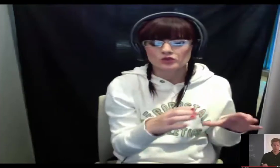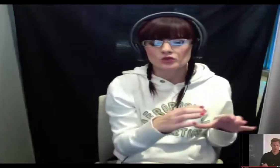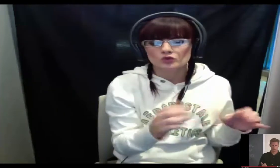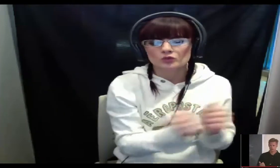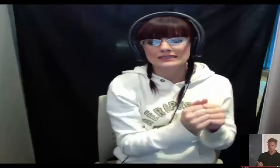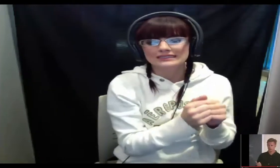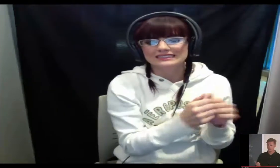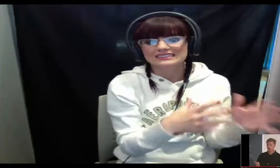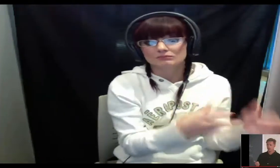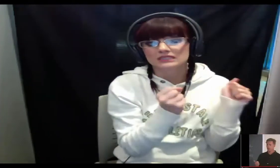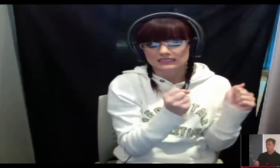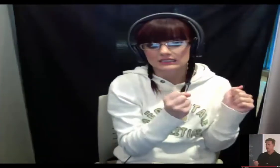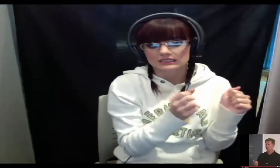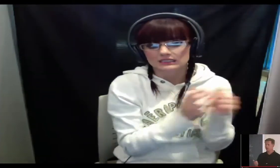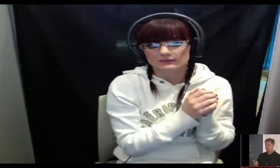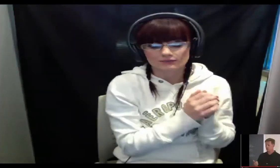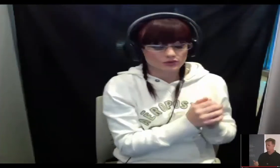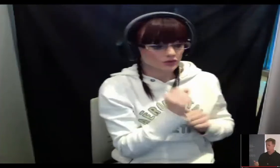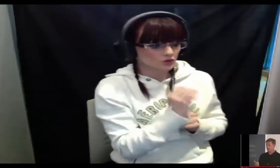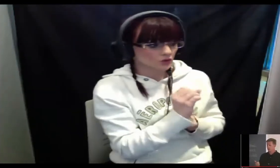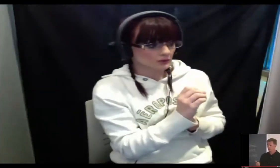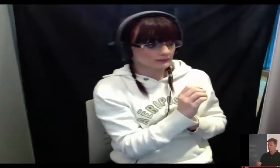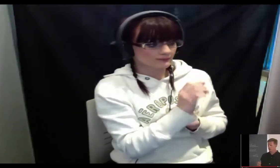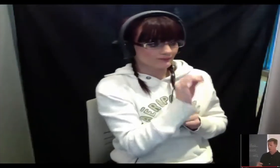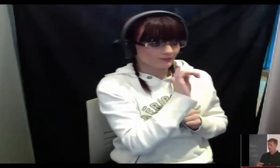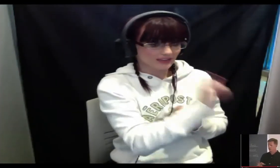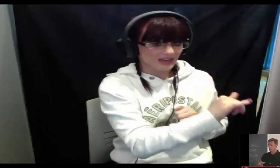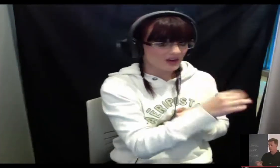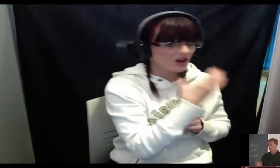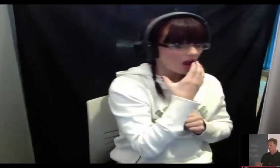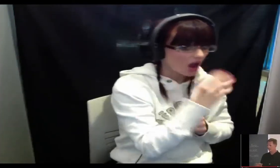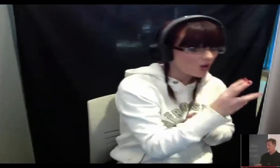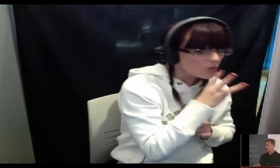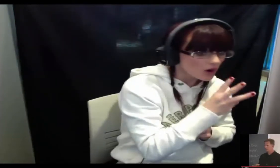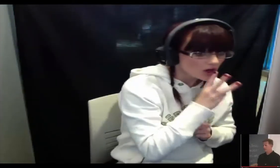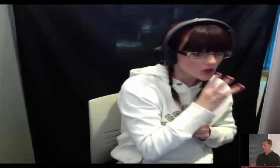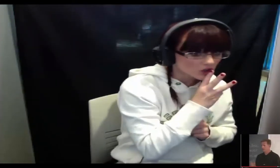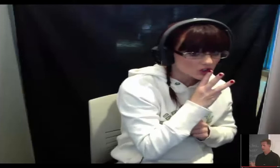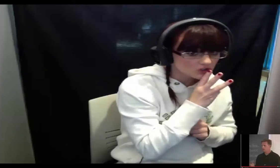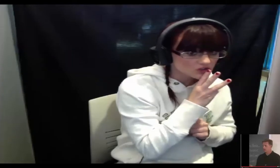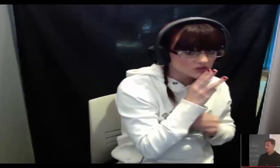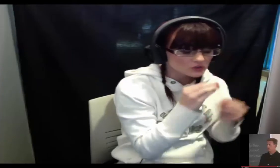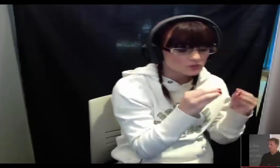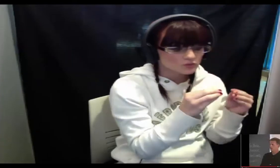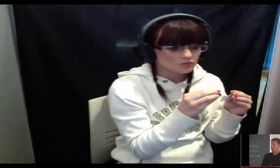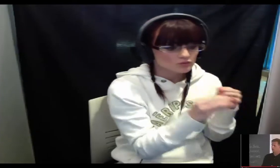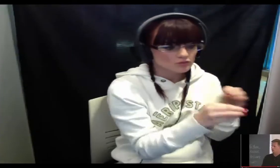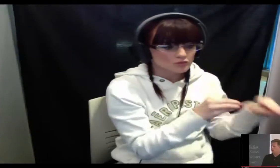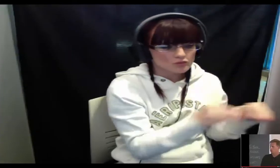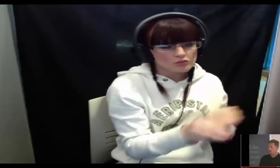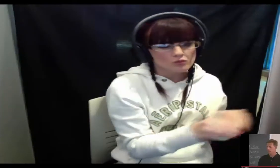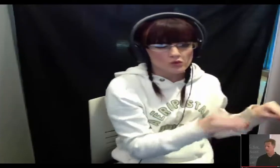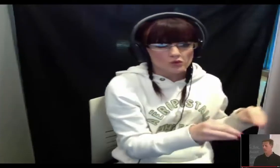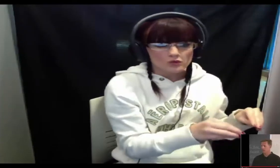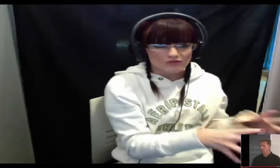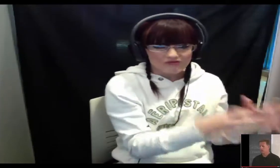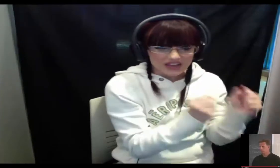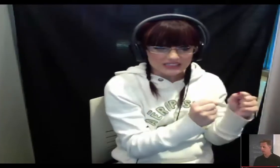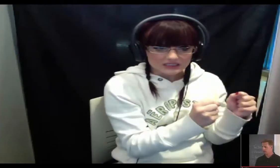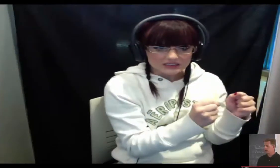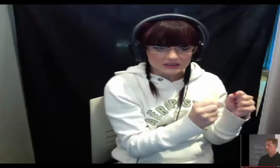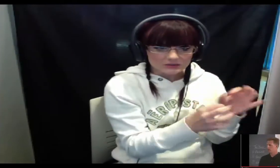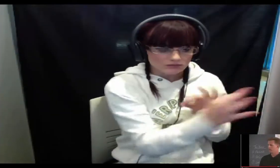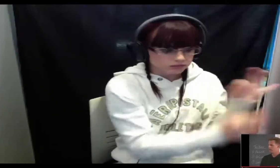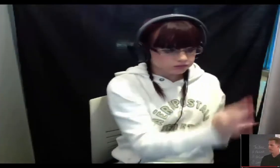faster. They're moving faster. So they're more active to get whatever you're trying to get off that